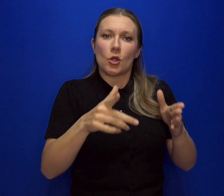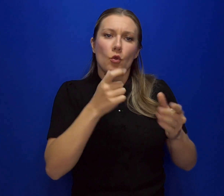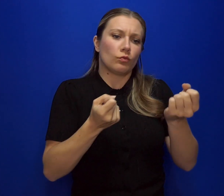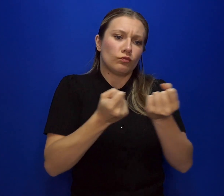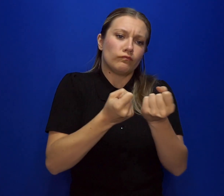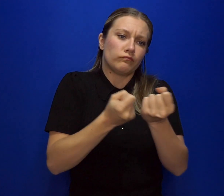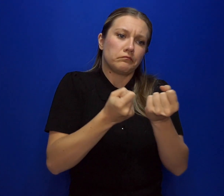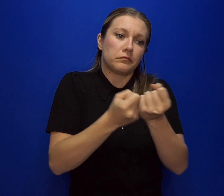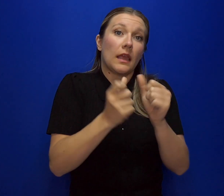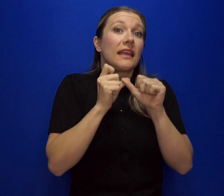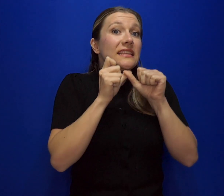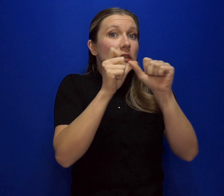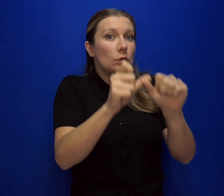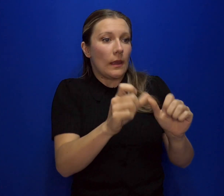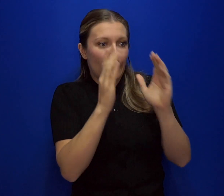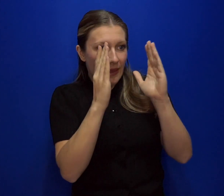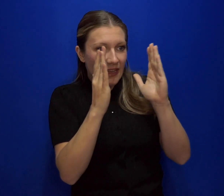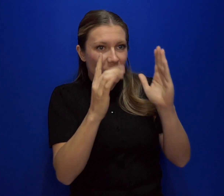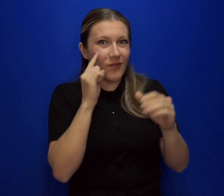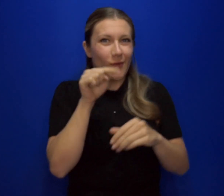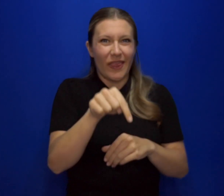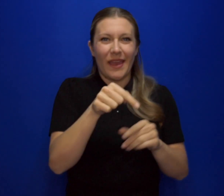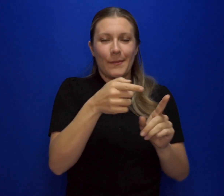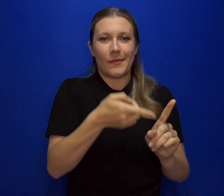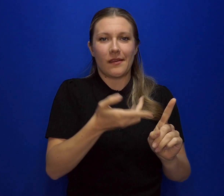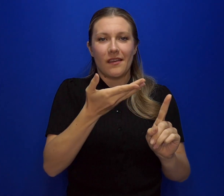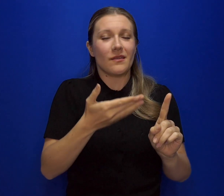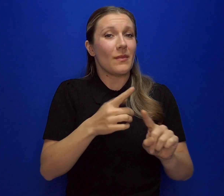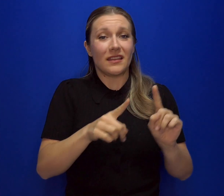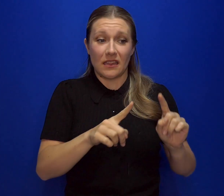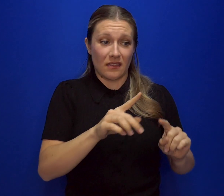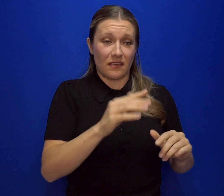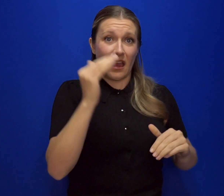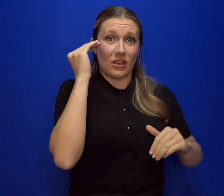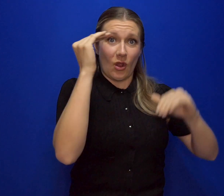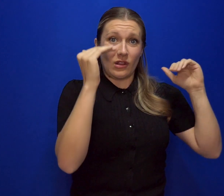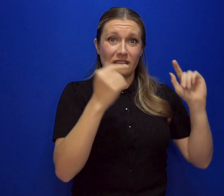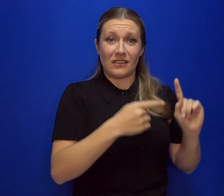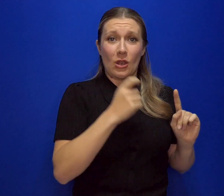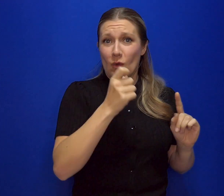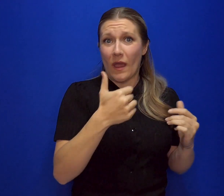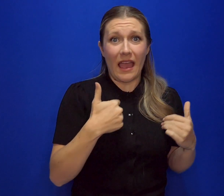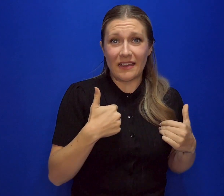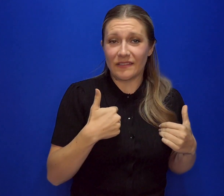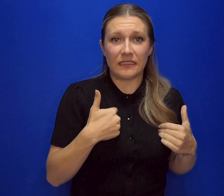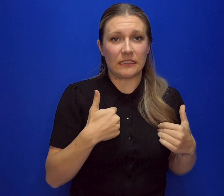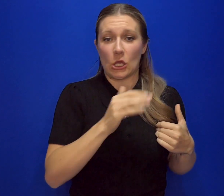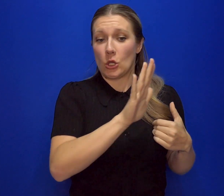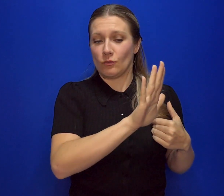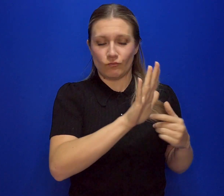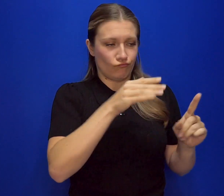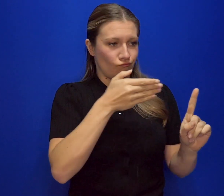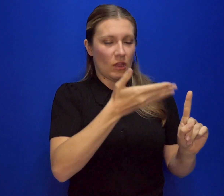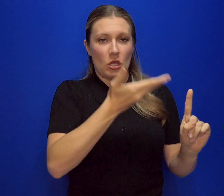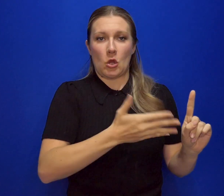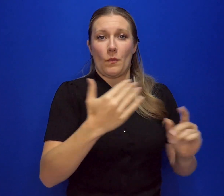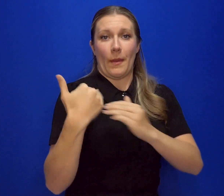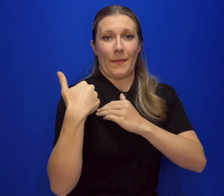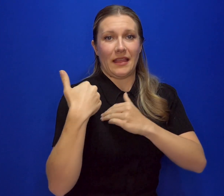right? Consistently paying attention for them. Adults don't have that. It is on you. And you can